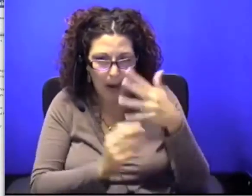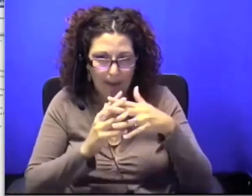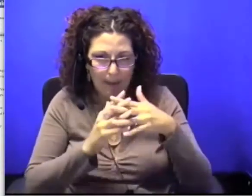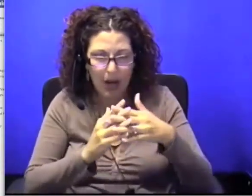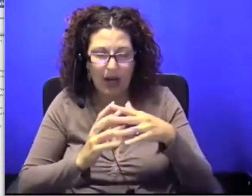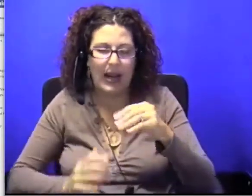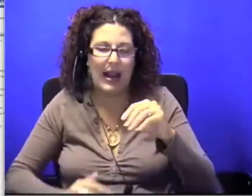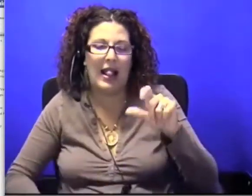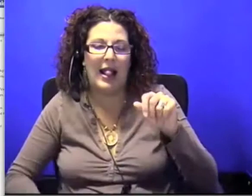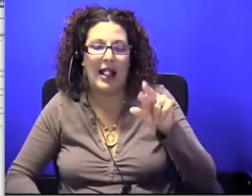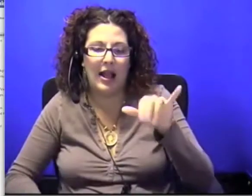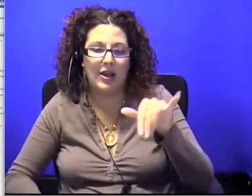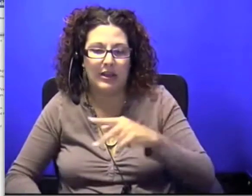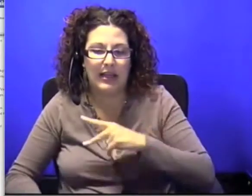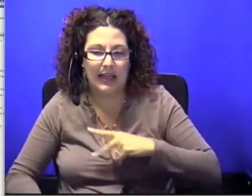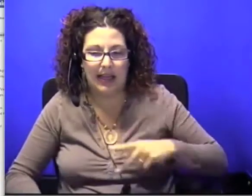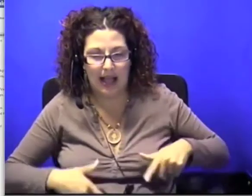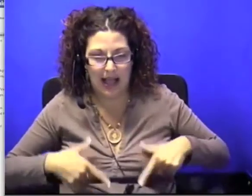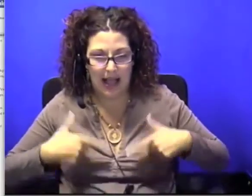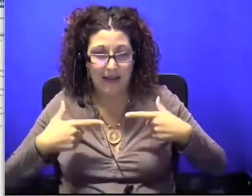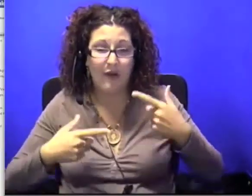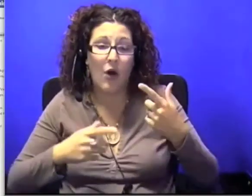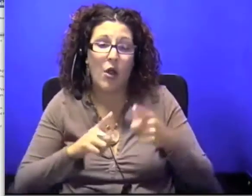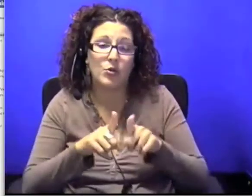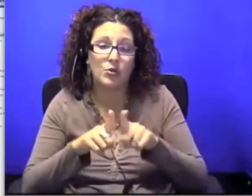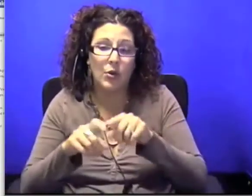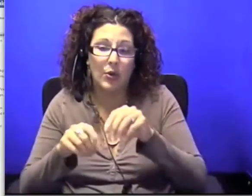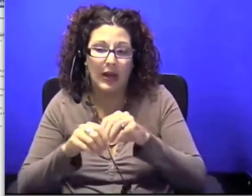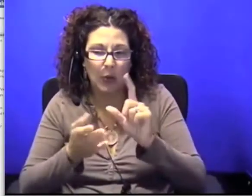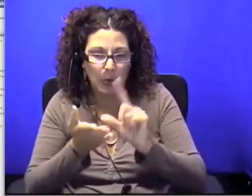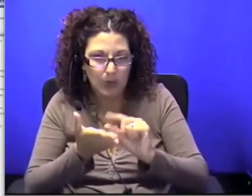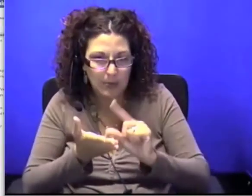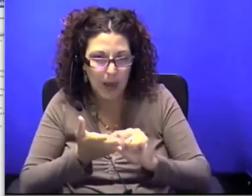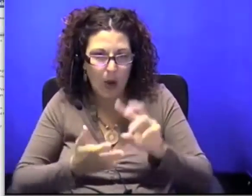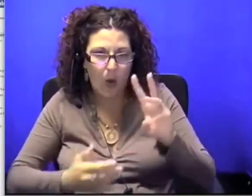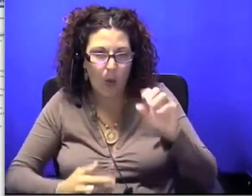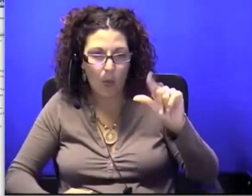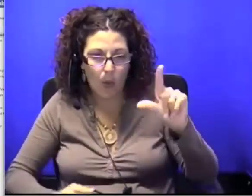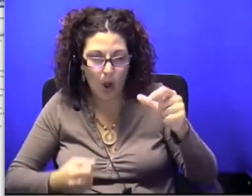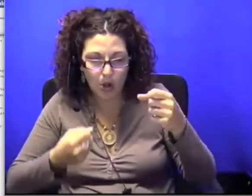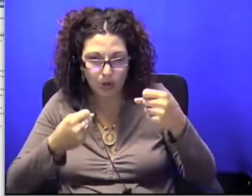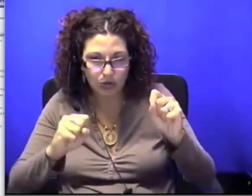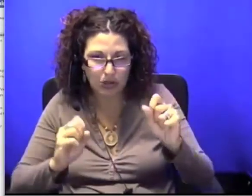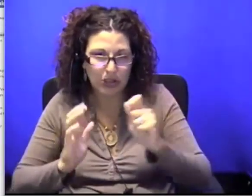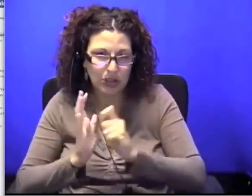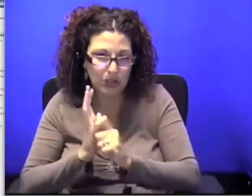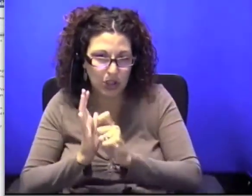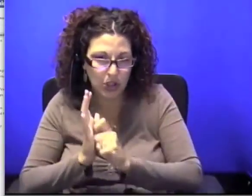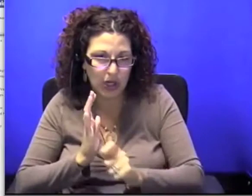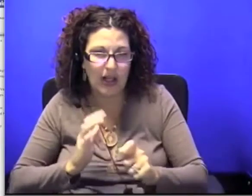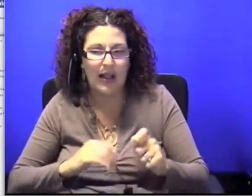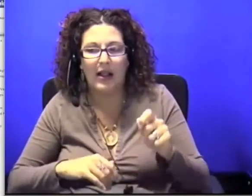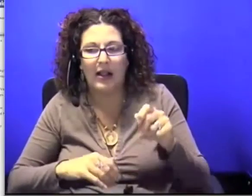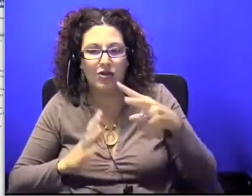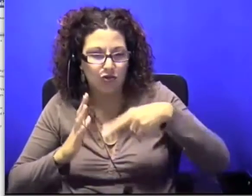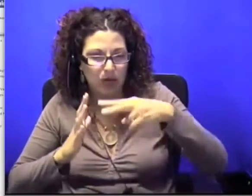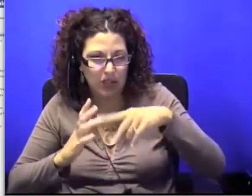Morning America and Larry King Live. He's also been featured in the Wall Street Journal, Newsweek, Barron's, Money Magazine, and Reader's Digest.